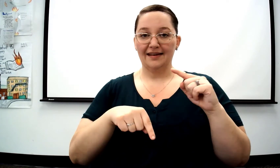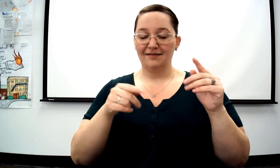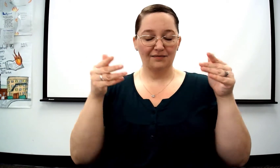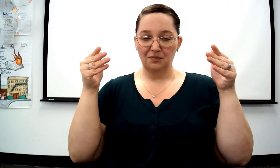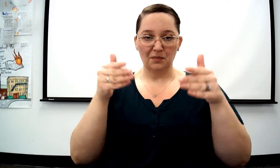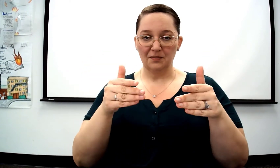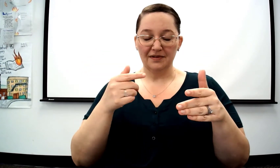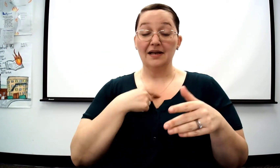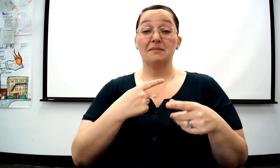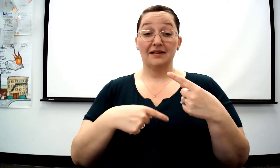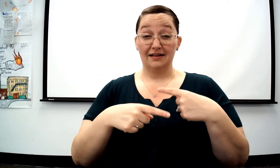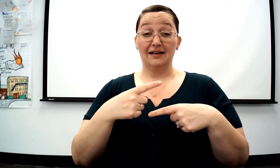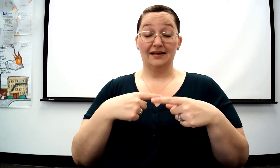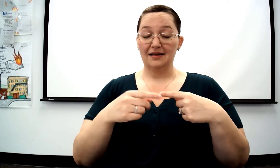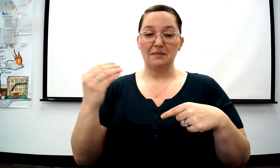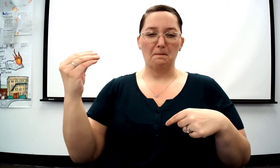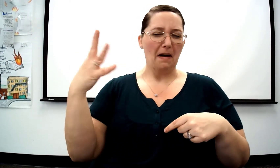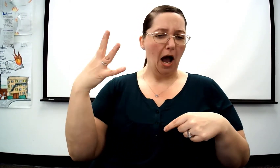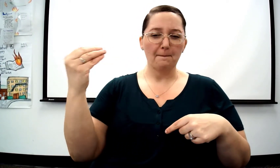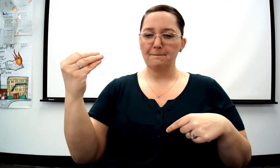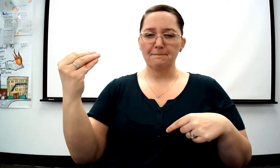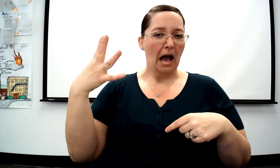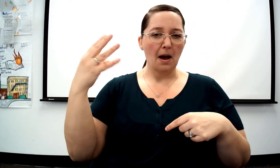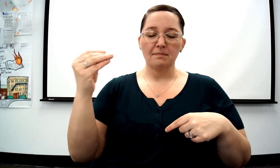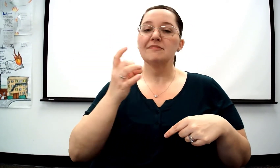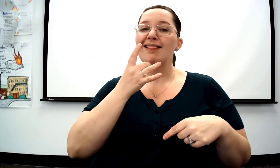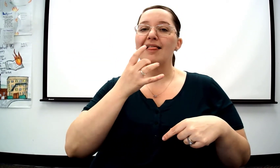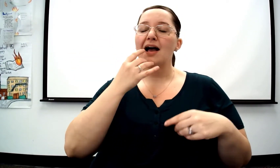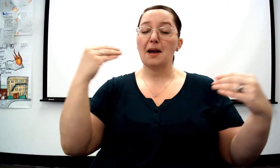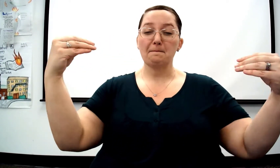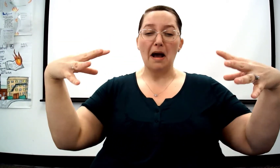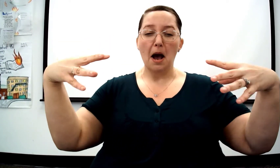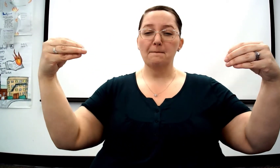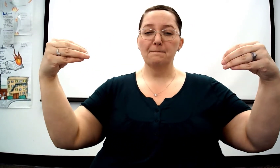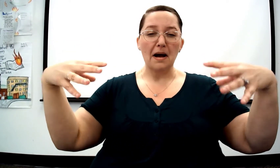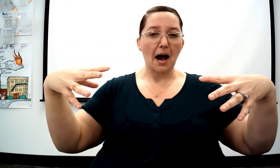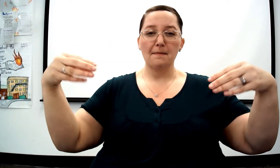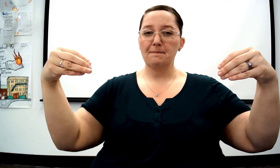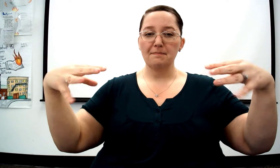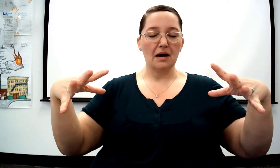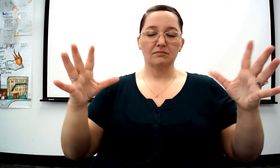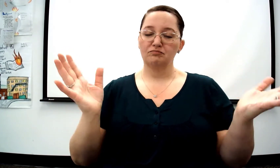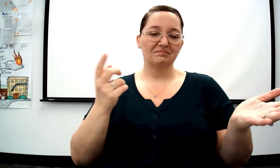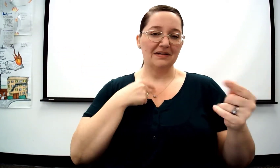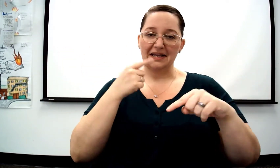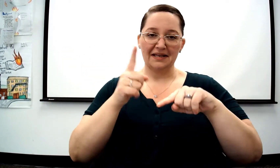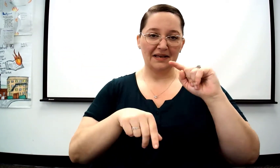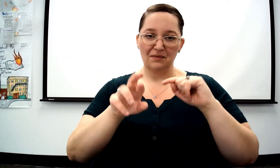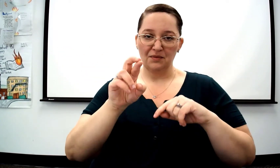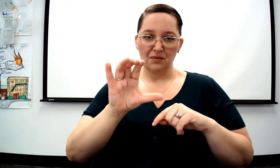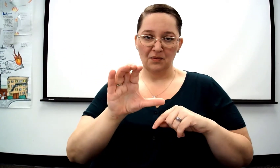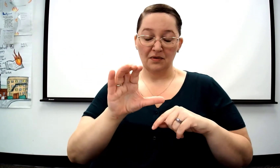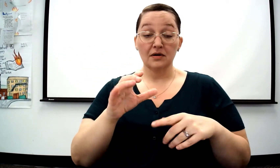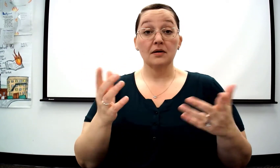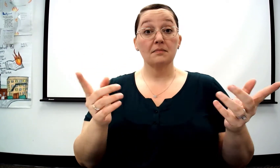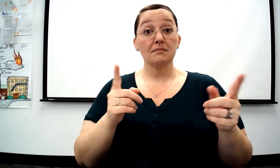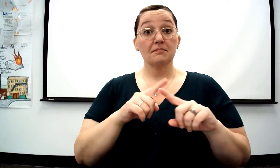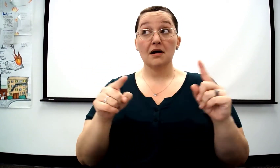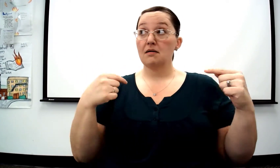later, but regardless of that, I was trying to sign and it was just too distracting. The sound didn't bother